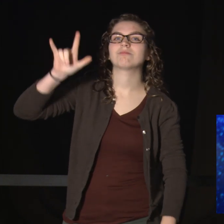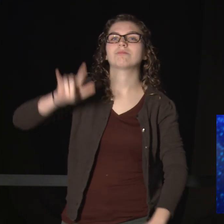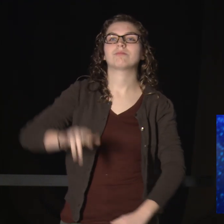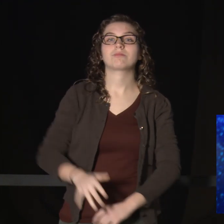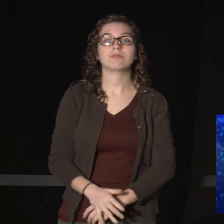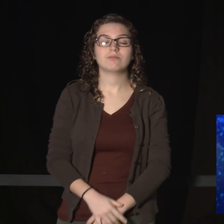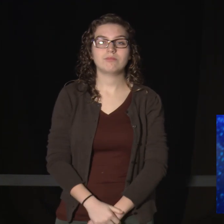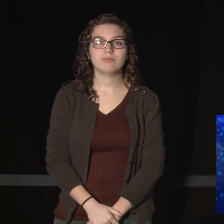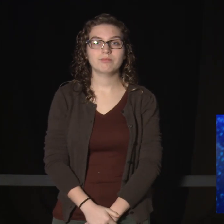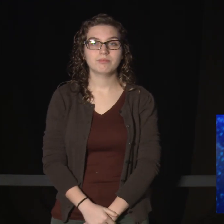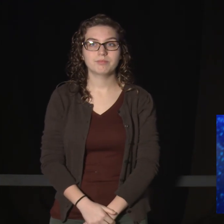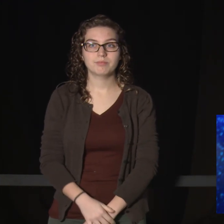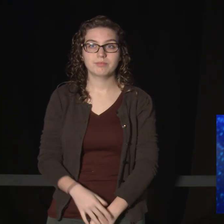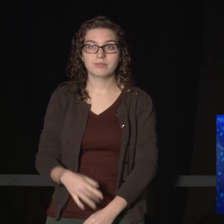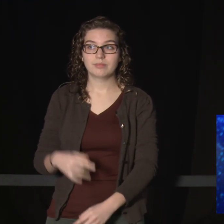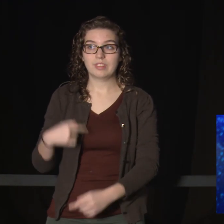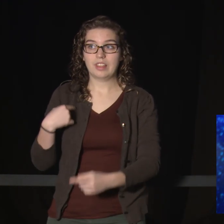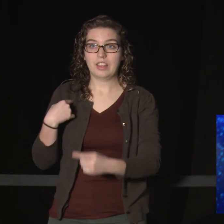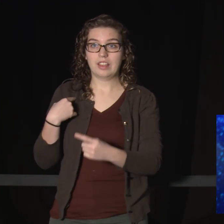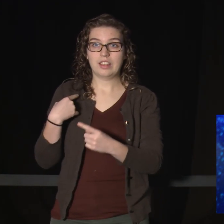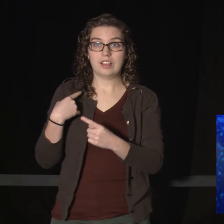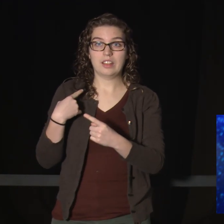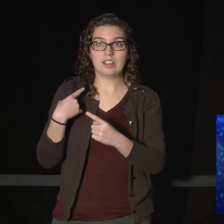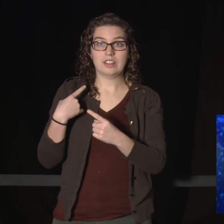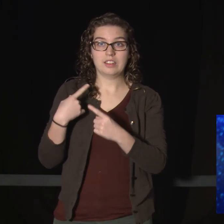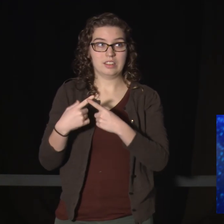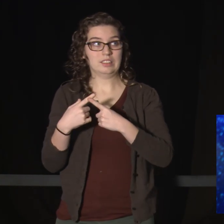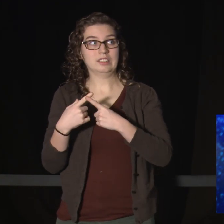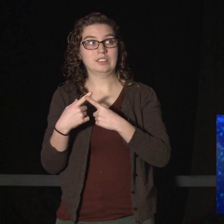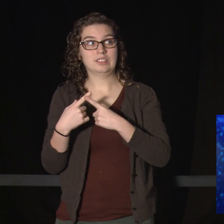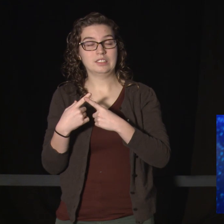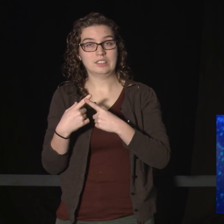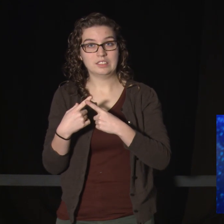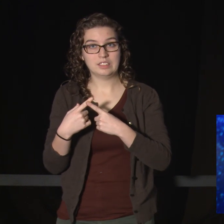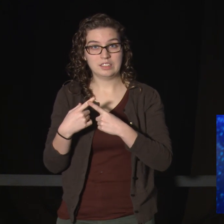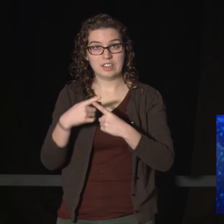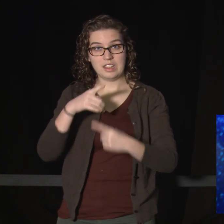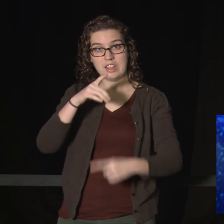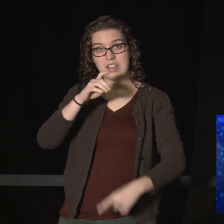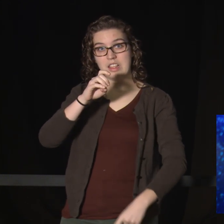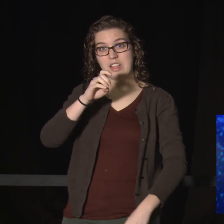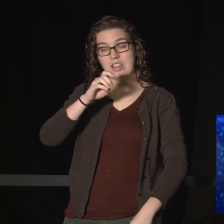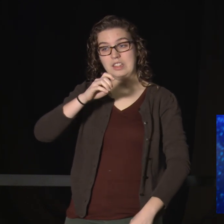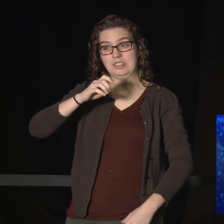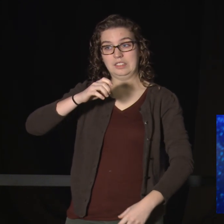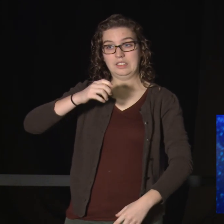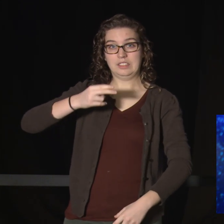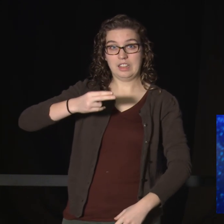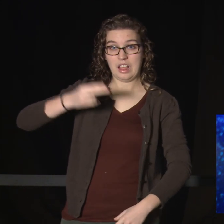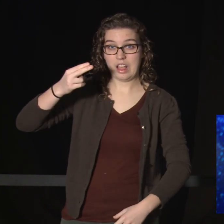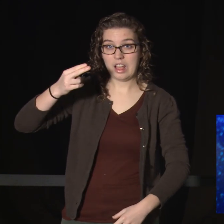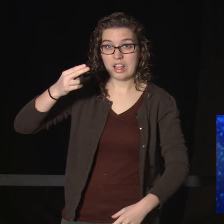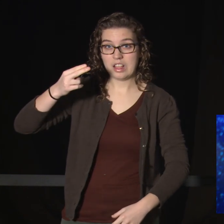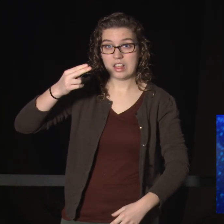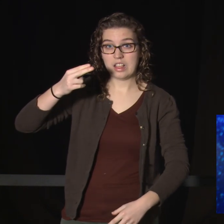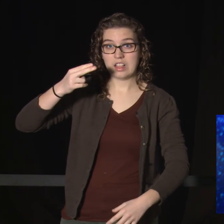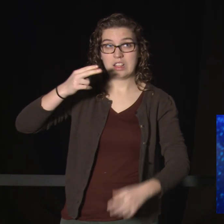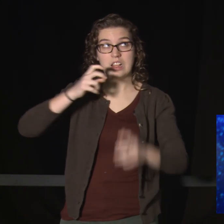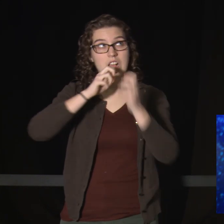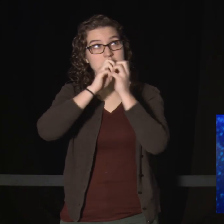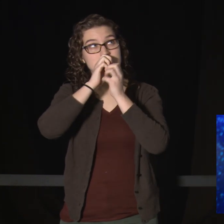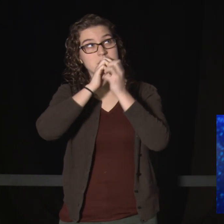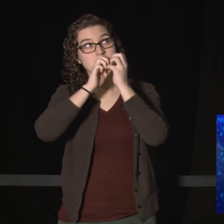Until he finds himself at an elevation where slowly the gnawing stops.